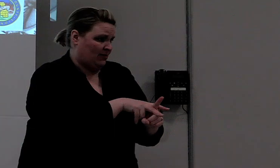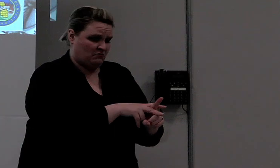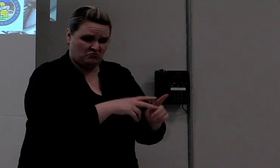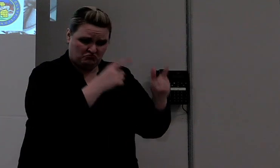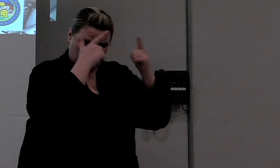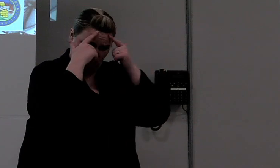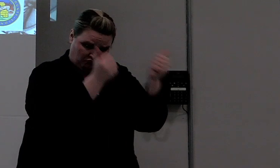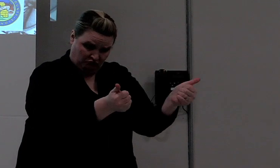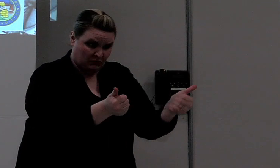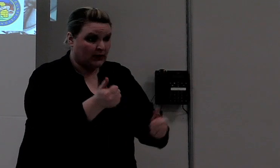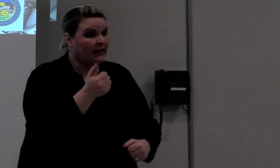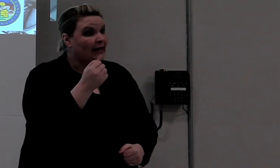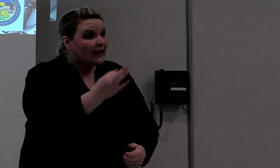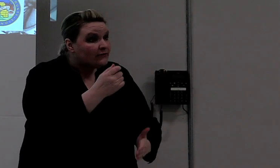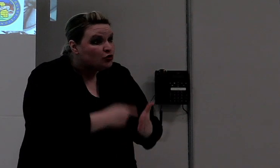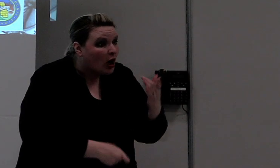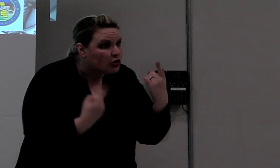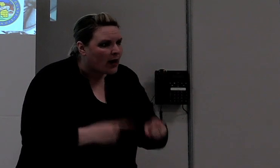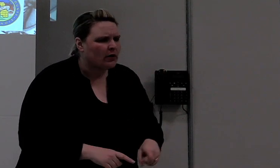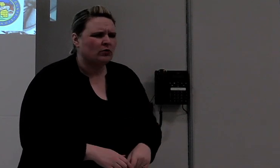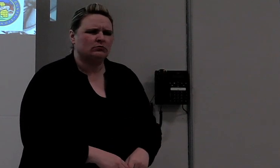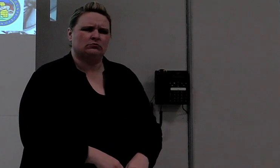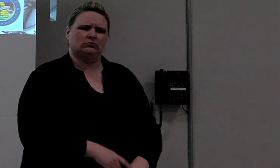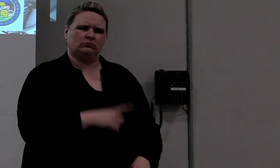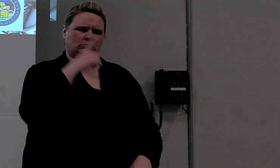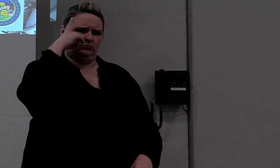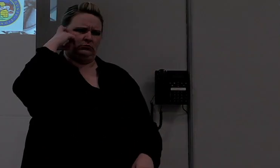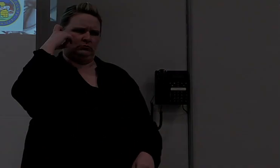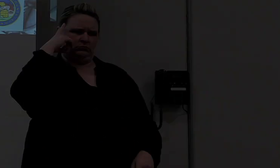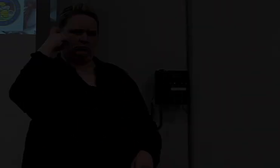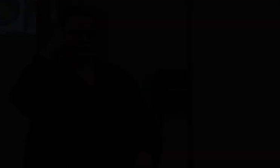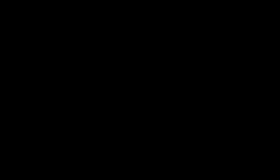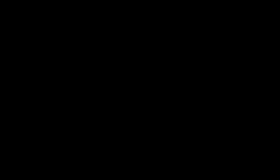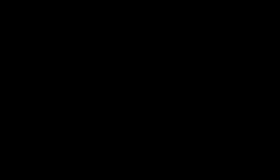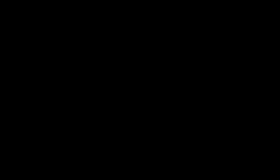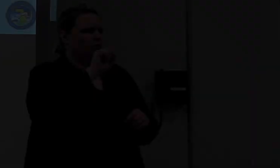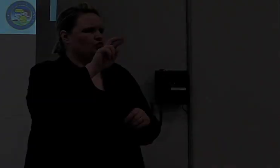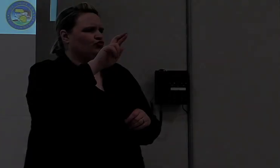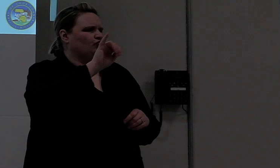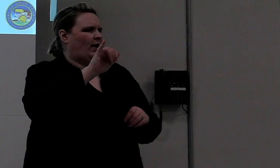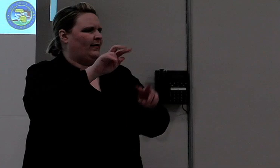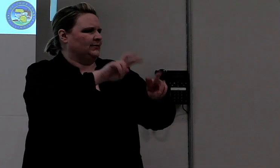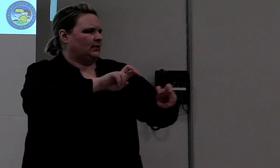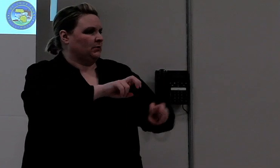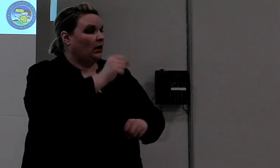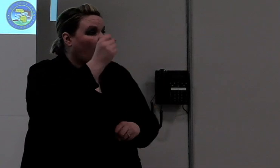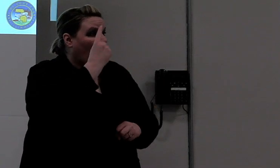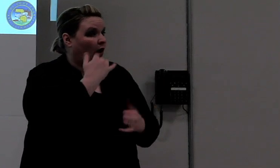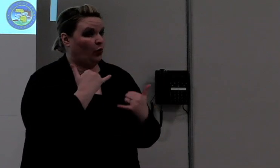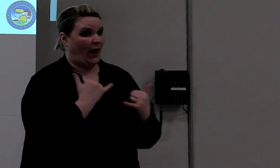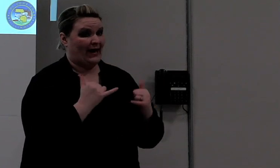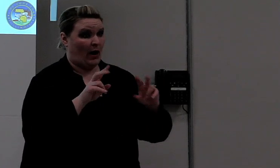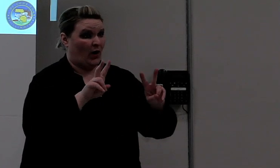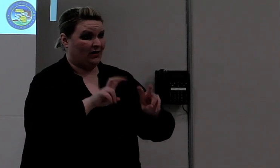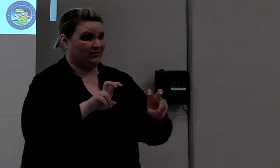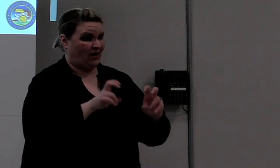Review. If anyone charges you, there's something wrong. So right now, the